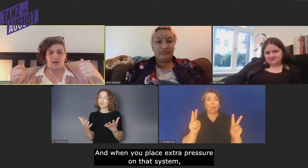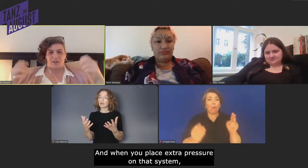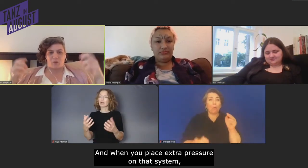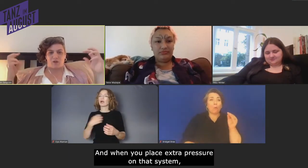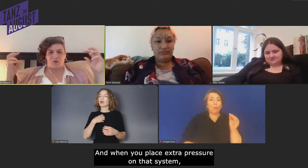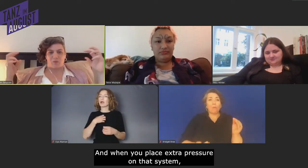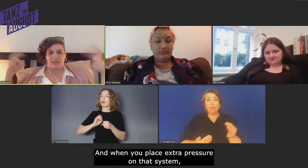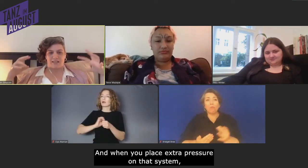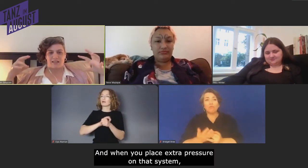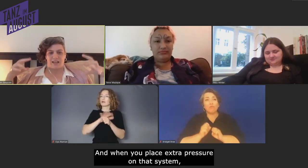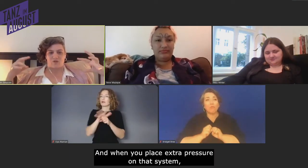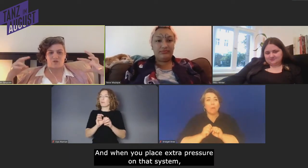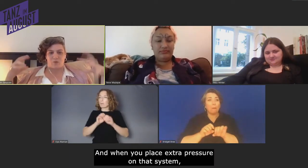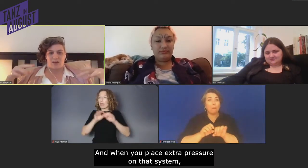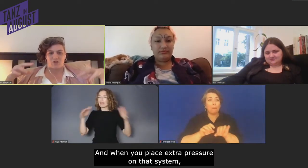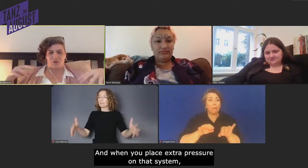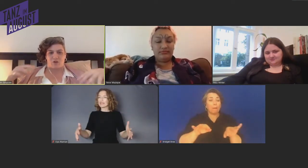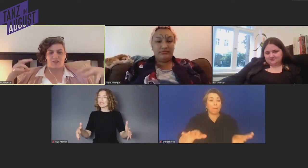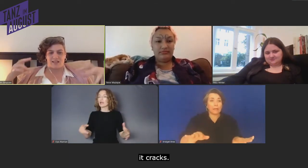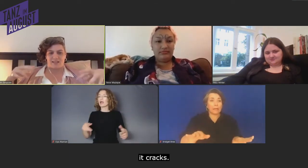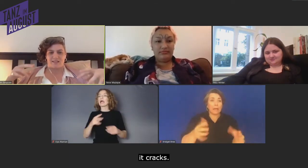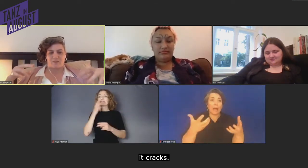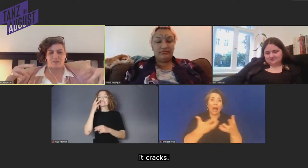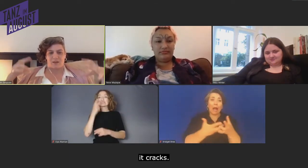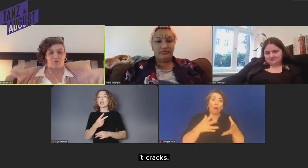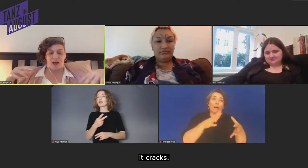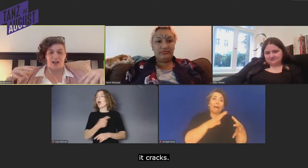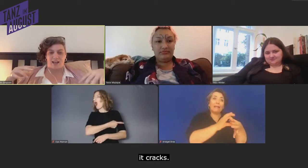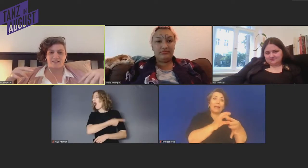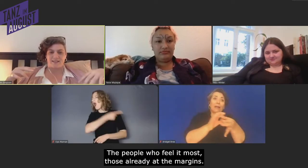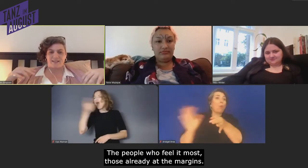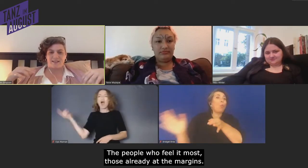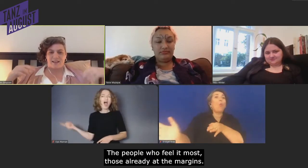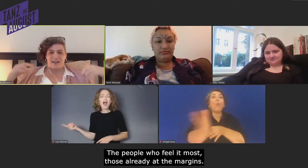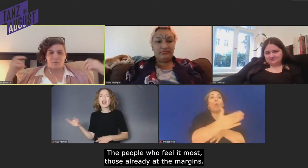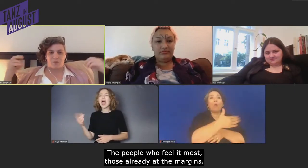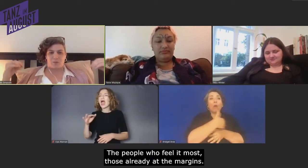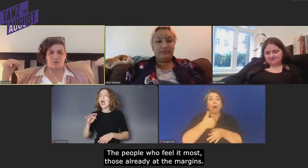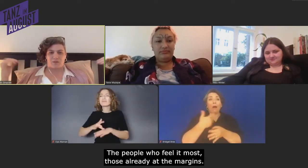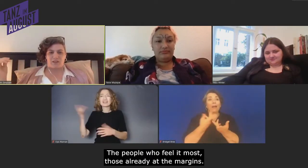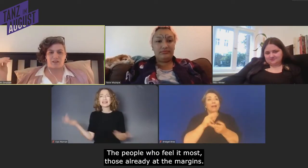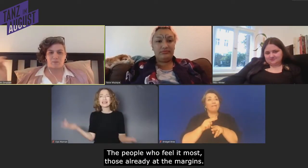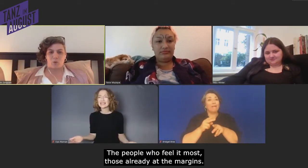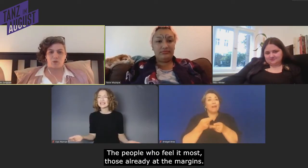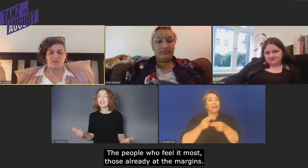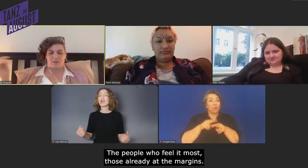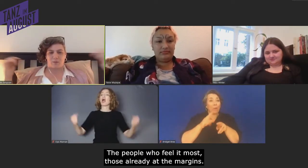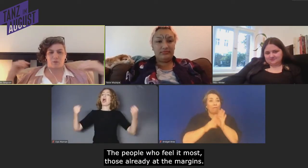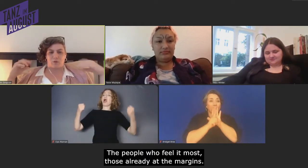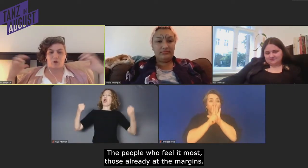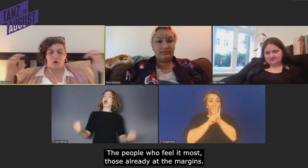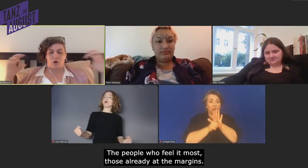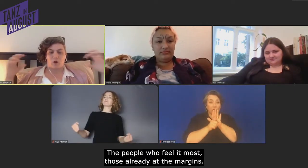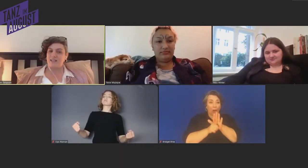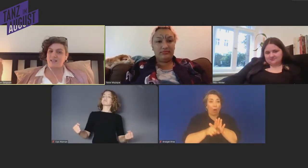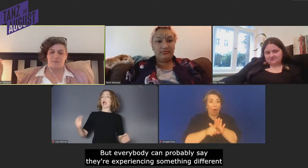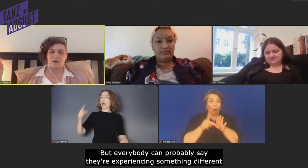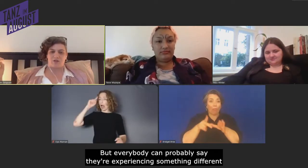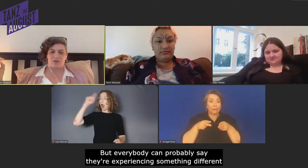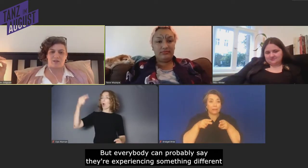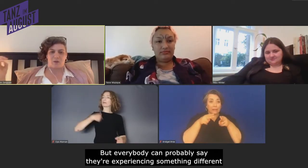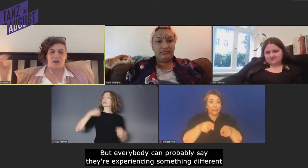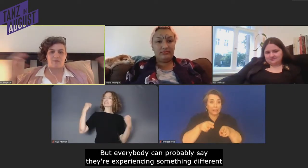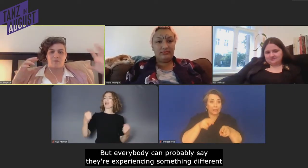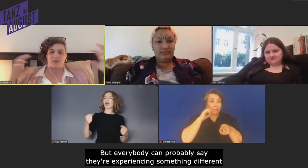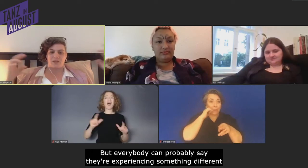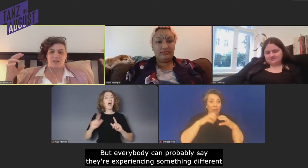And that when you place extra pressure on that system, it cracks. And the people that feel it most are the people who are already at the margins,